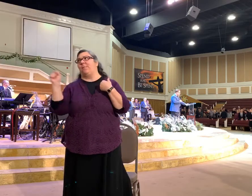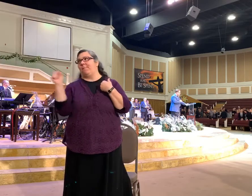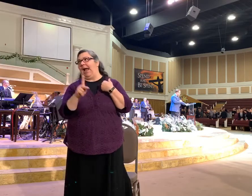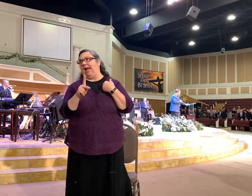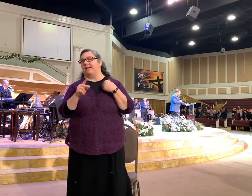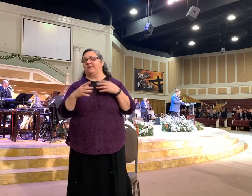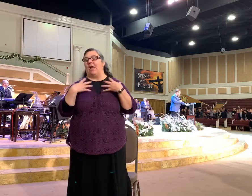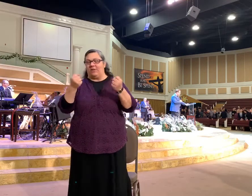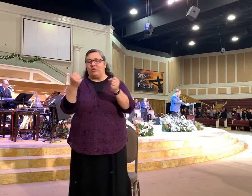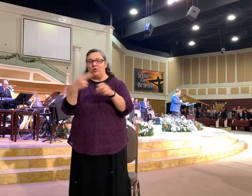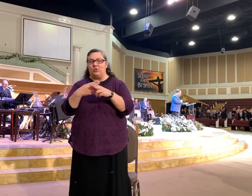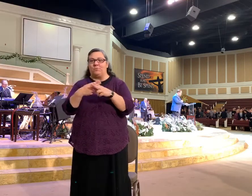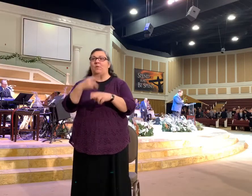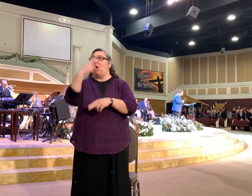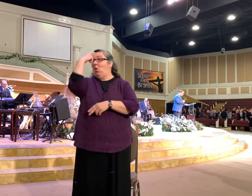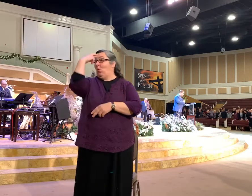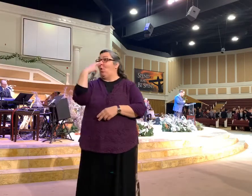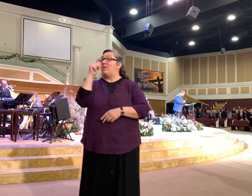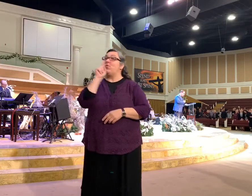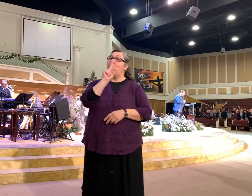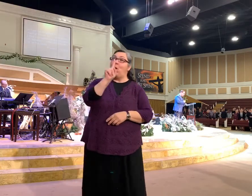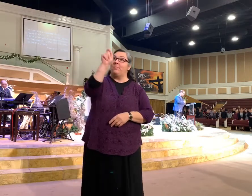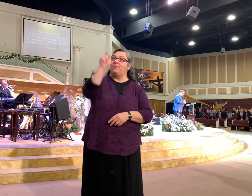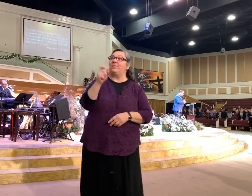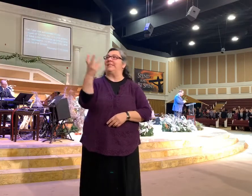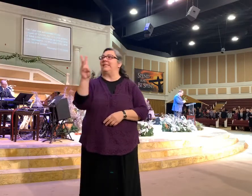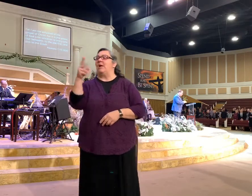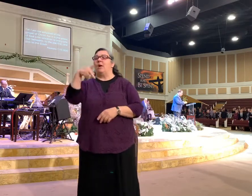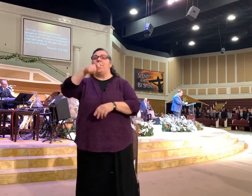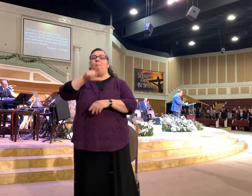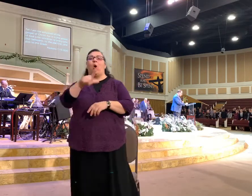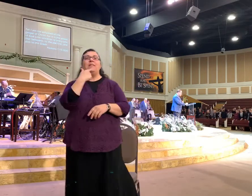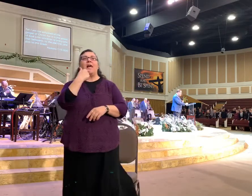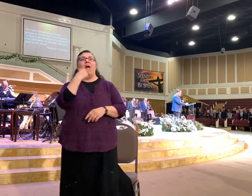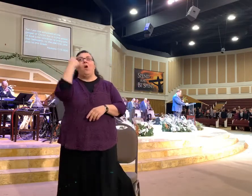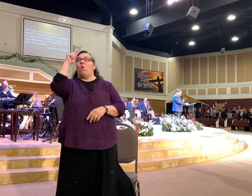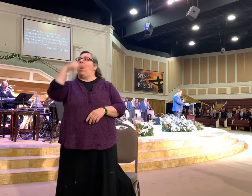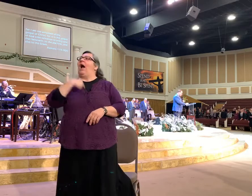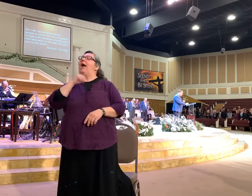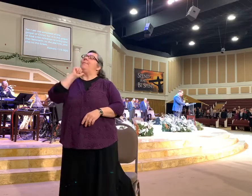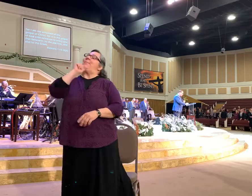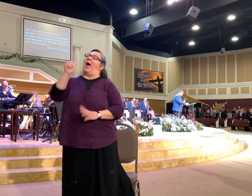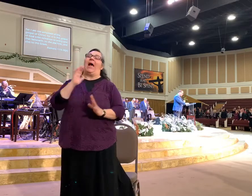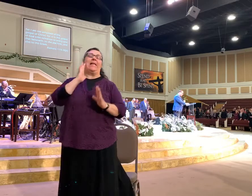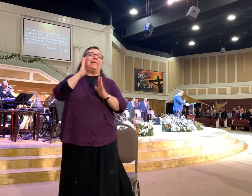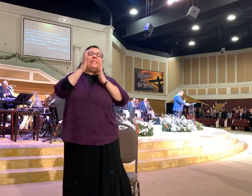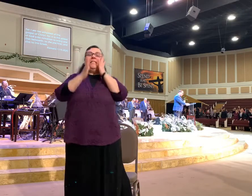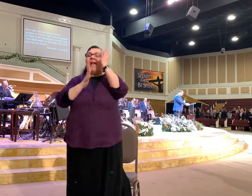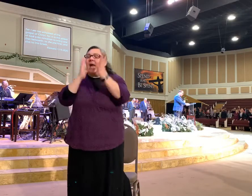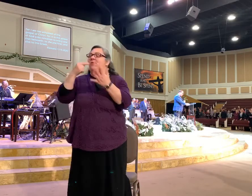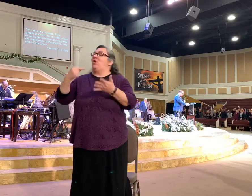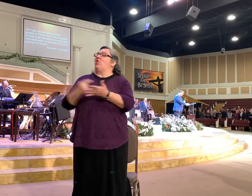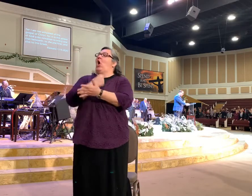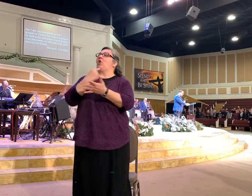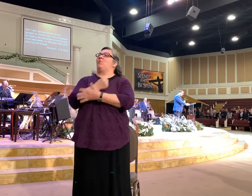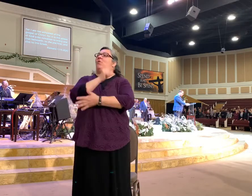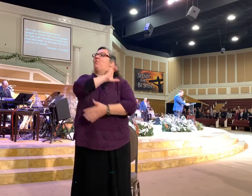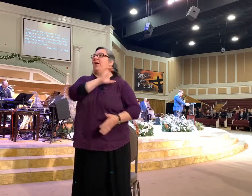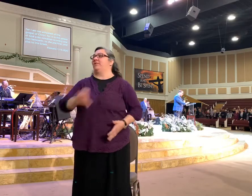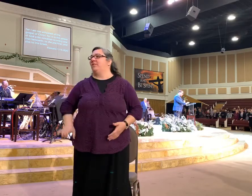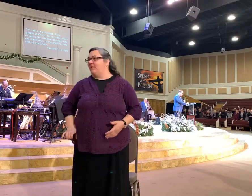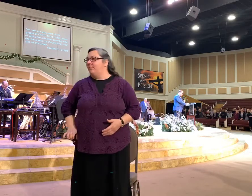soon. Romans chapter 1 and verse 16, Paul said, for I am not ashamed of the gospel of